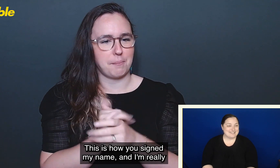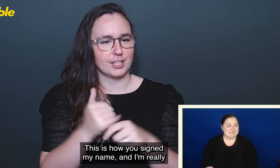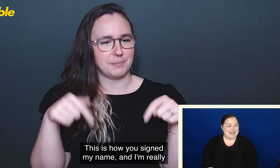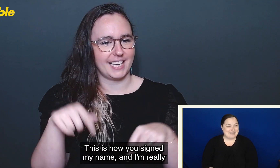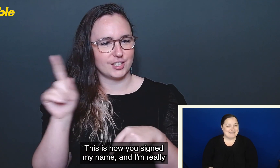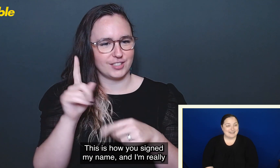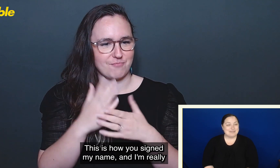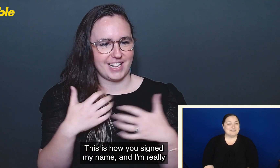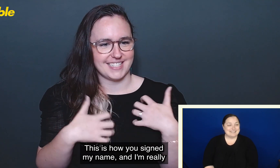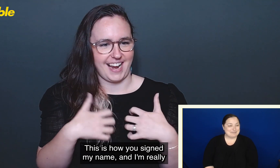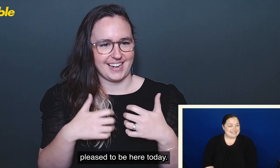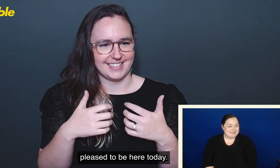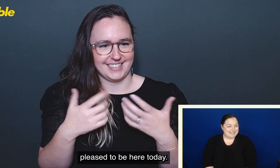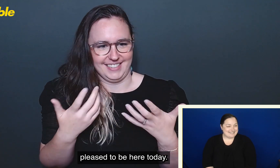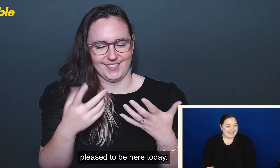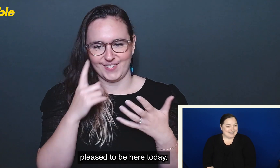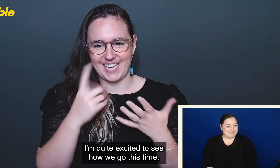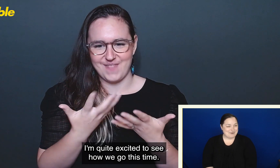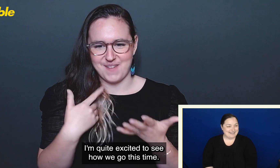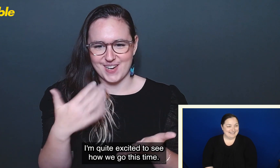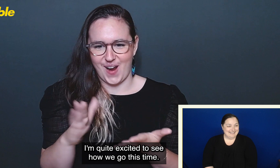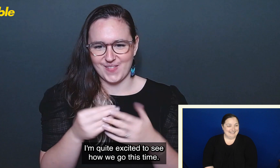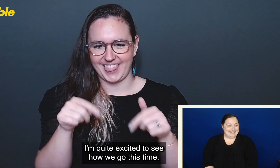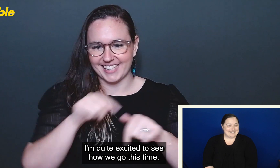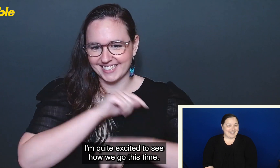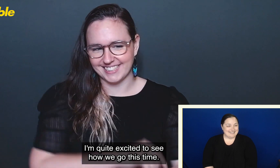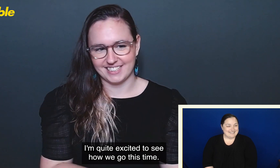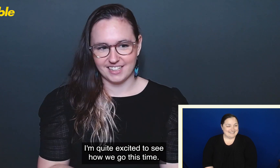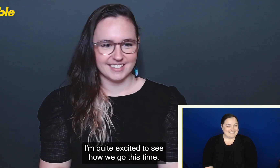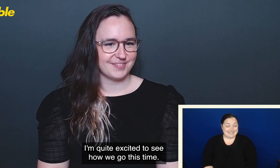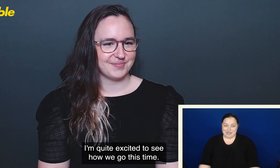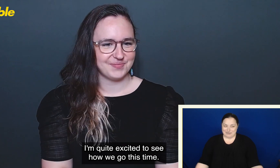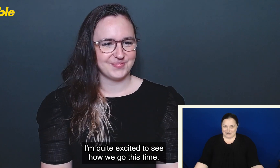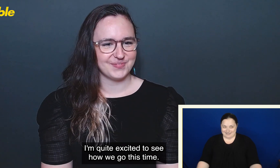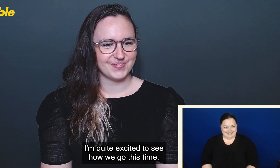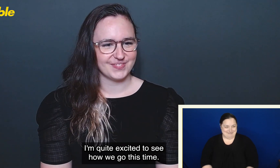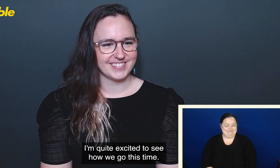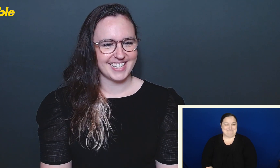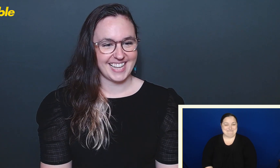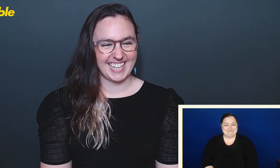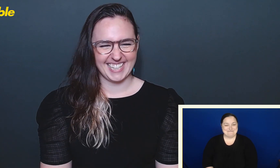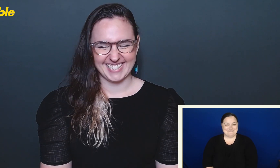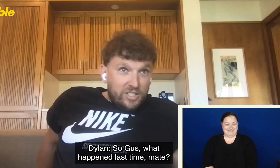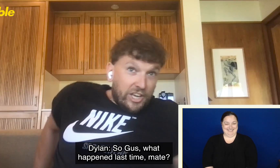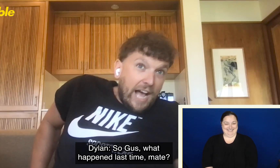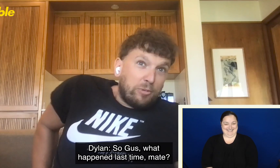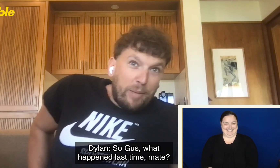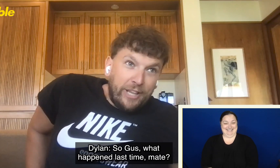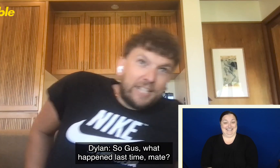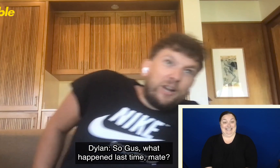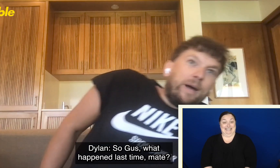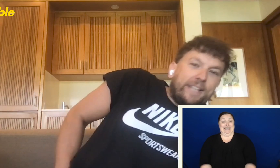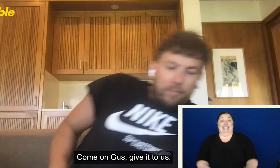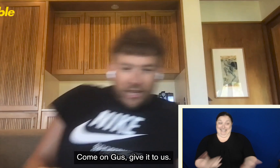This is how you sign my name. And I'm really pleased to be here today. I'm quite excited to see how we go this time. So, Gus,